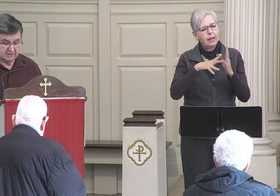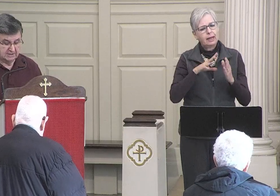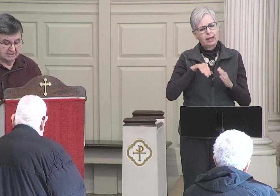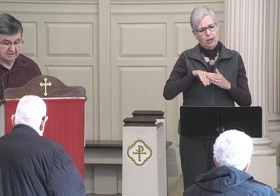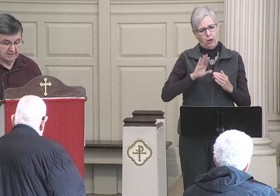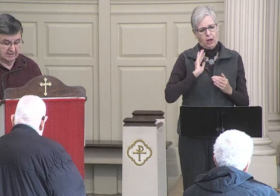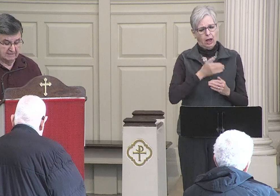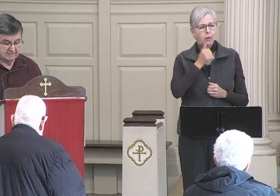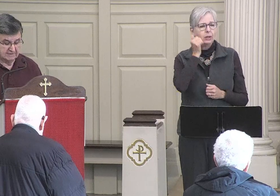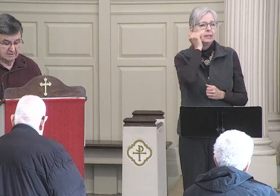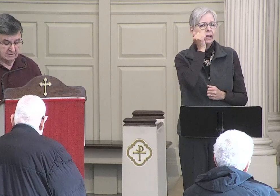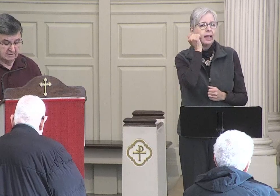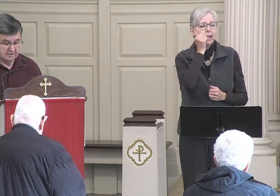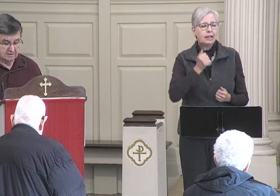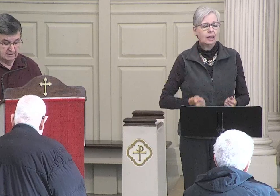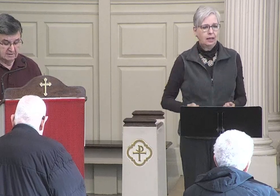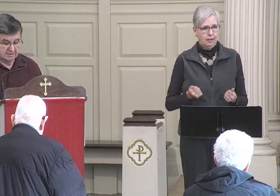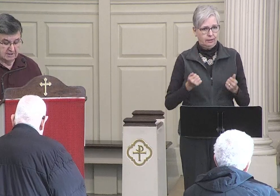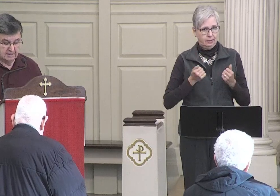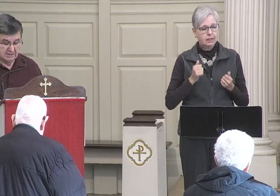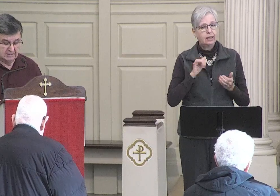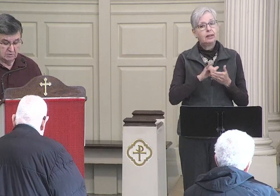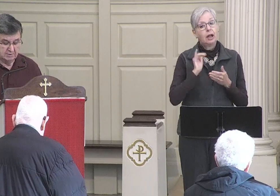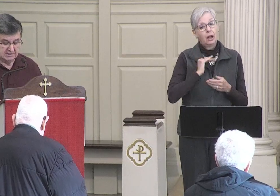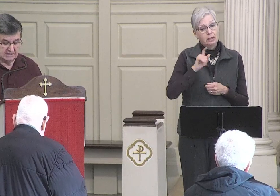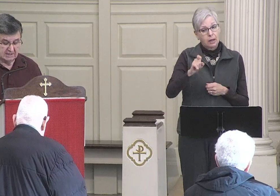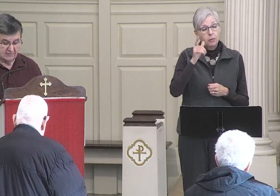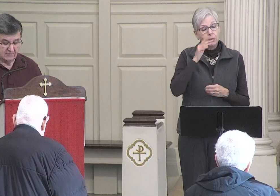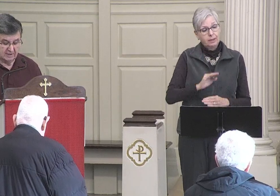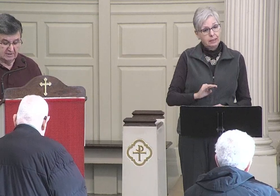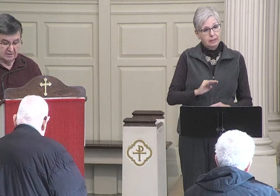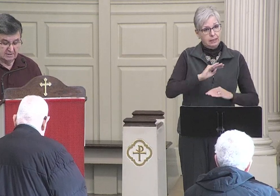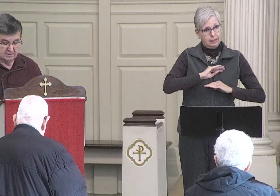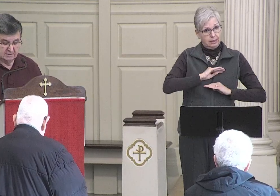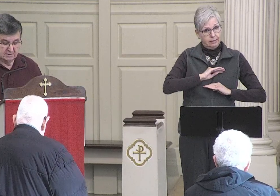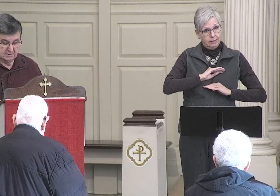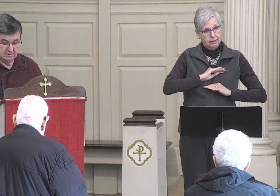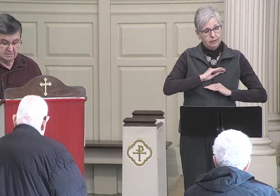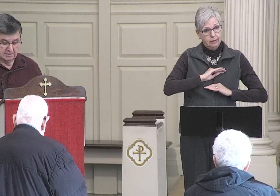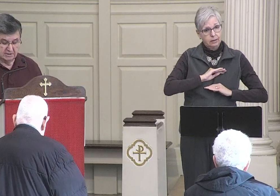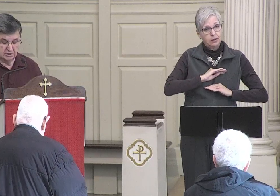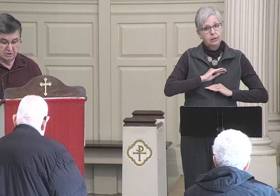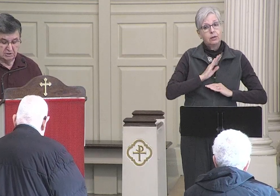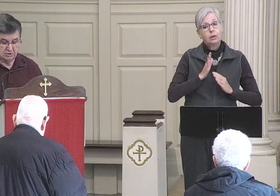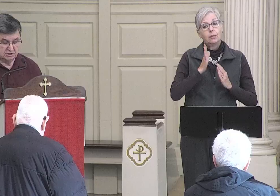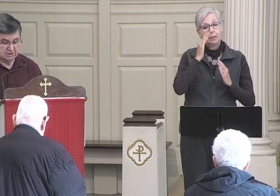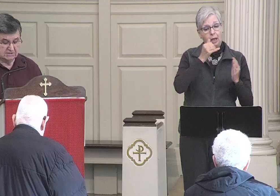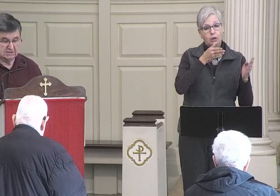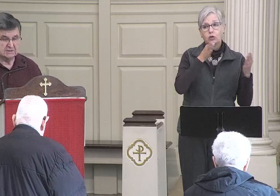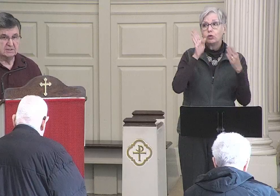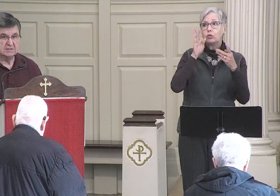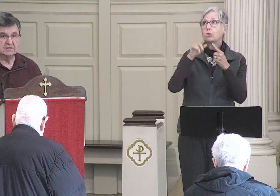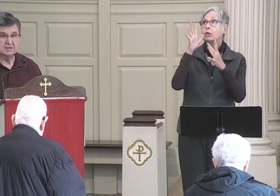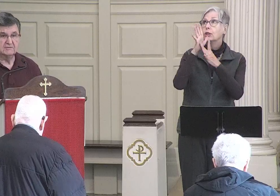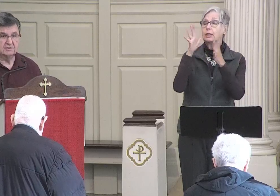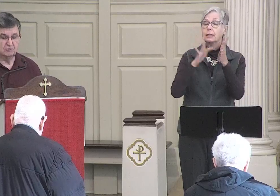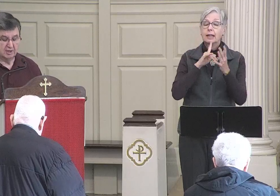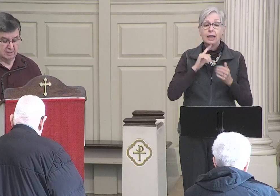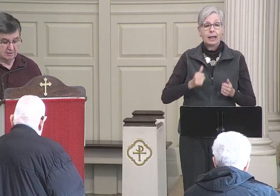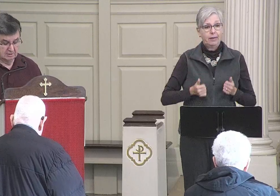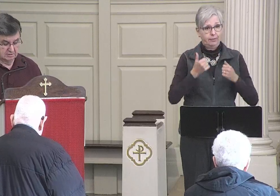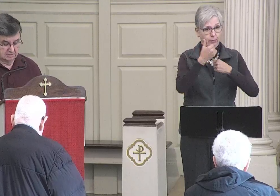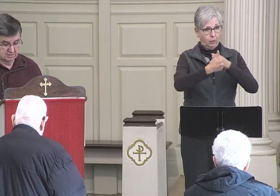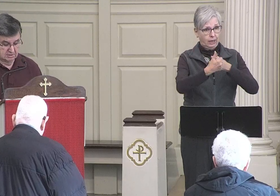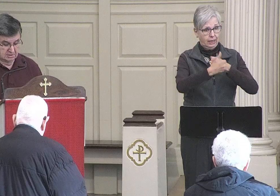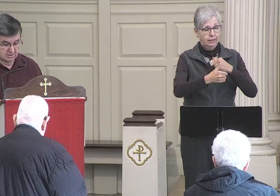purpose in our daily lives, that our needs will be satisfied by turning to Jesus, the living